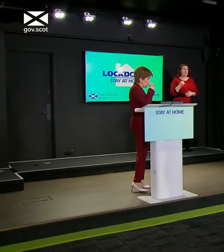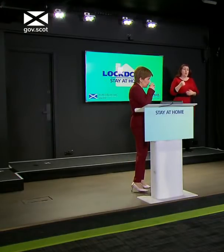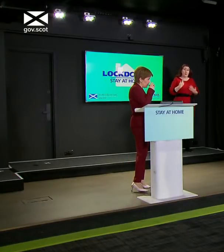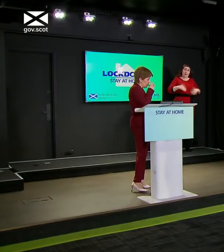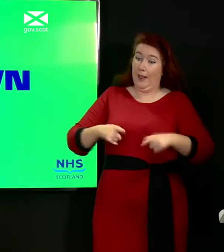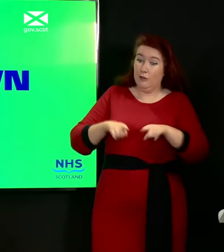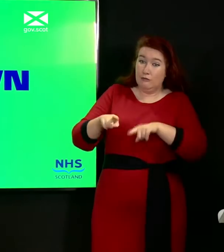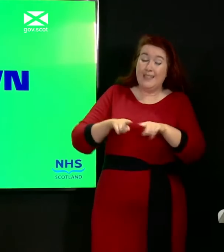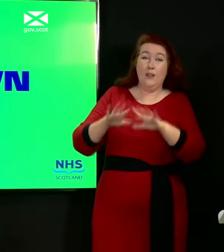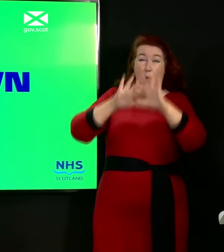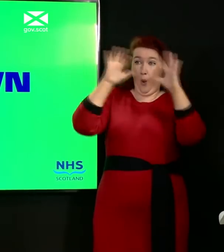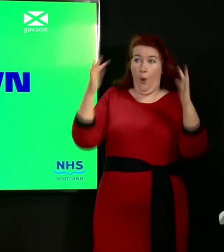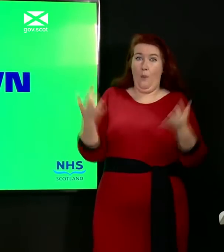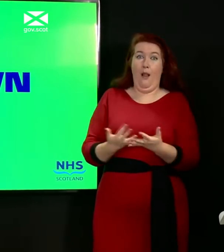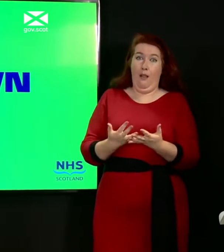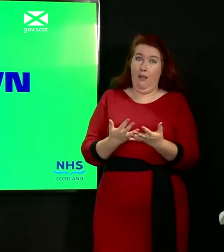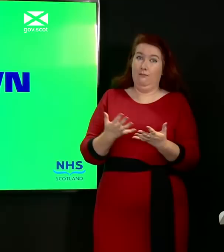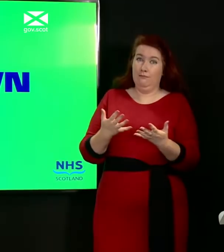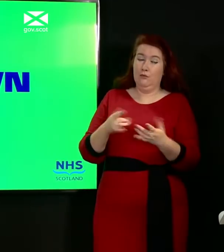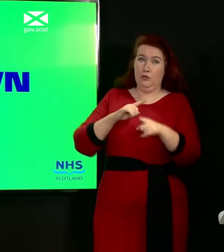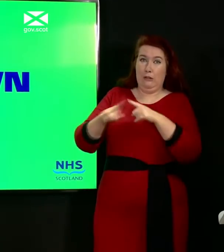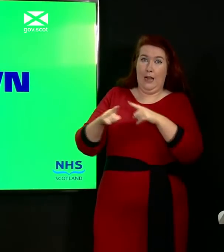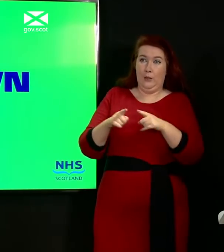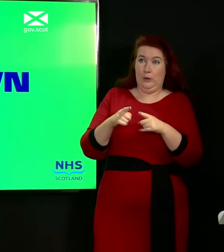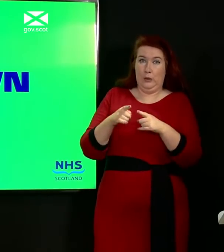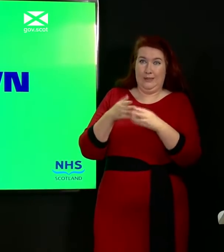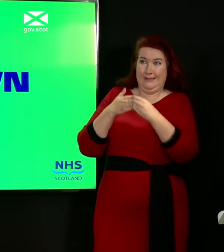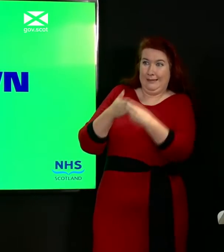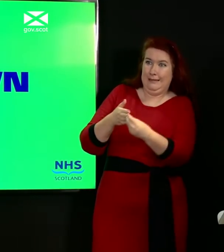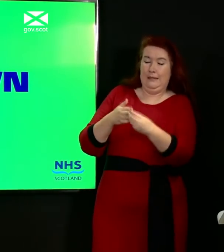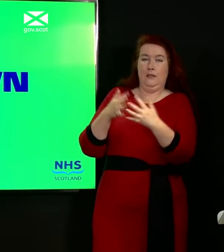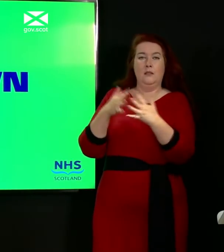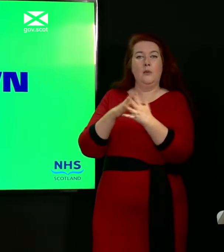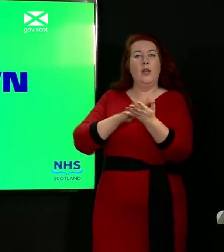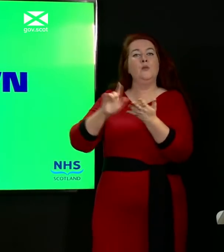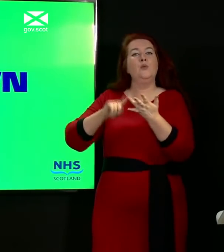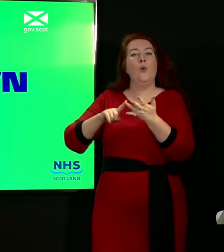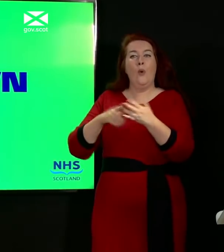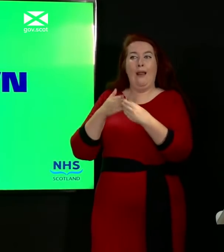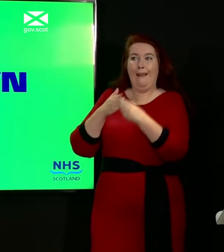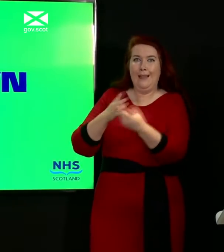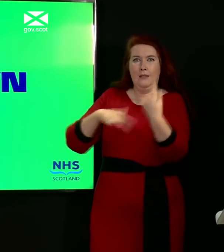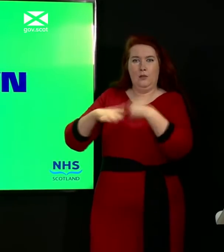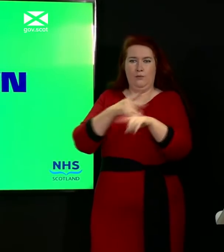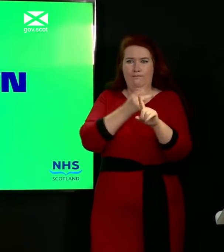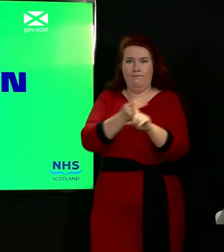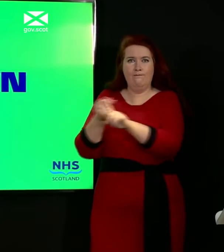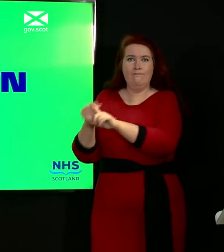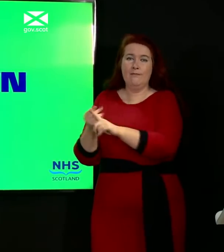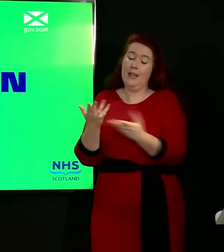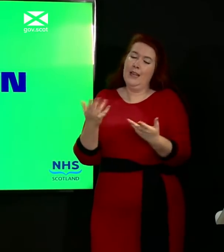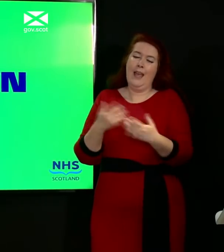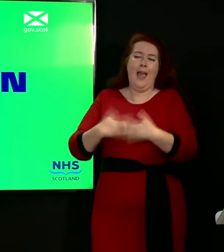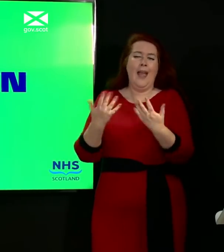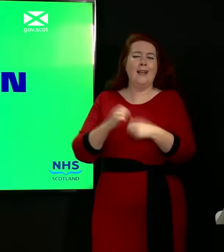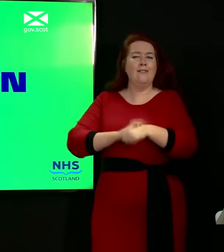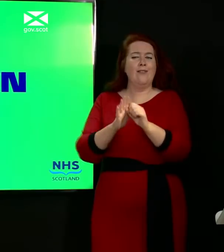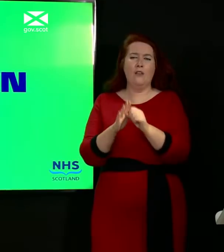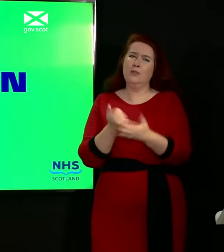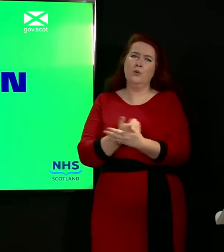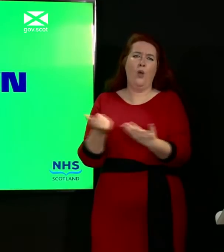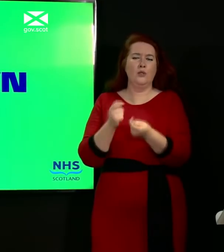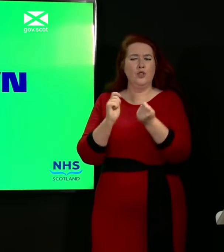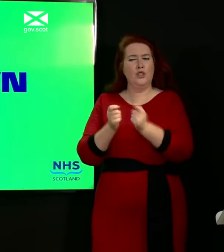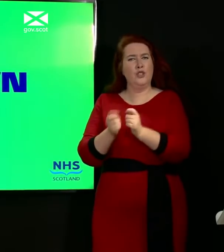global race to vaccination, and the WHO are leading that on behalf of all of us. Mutations are expected. They are